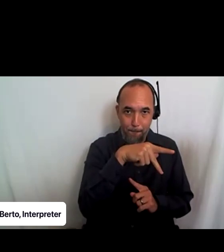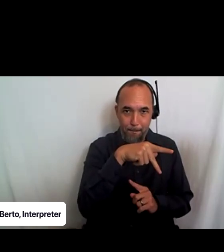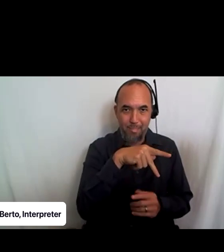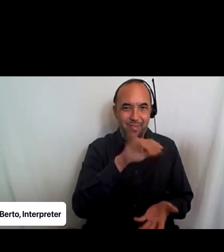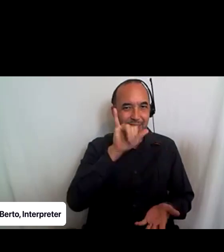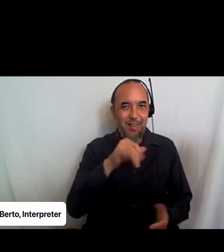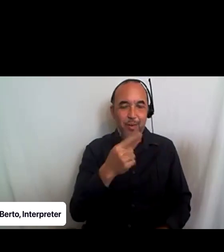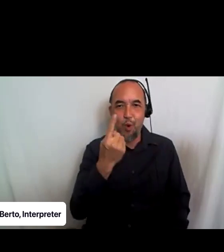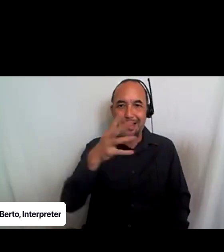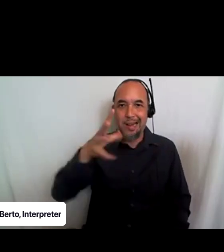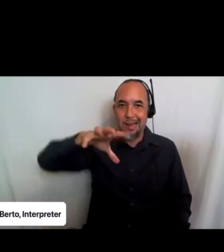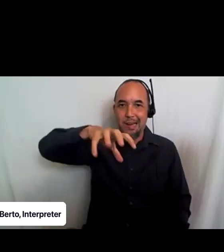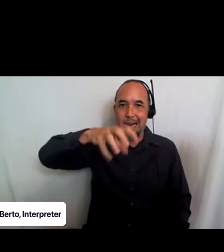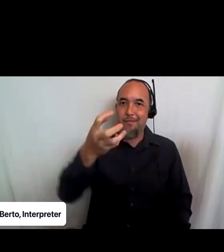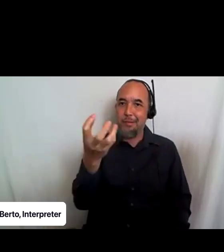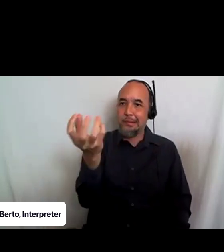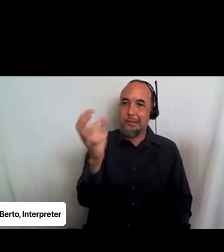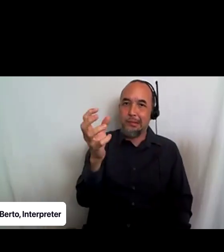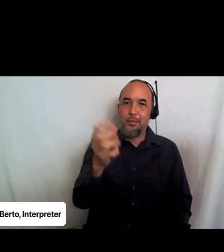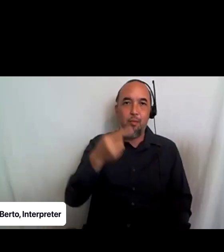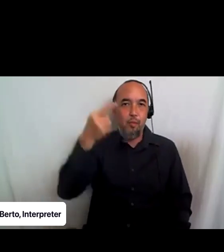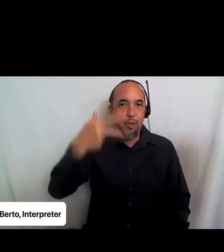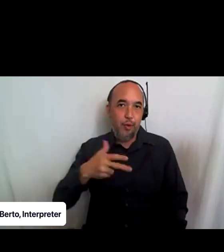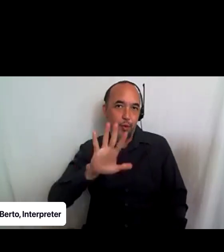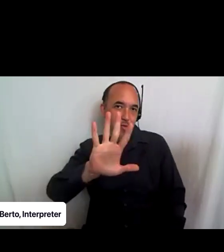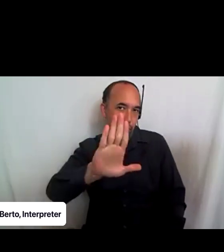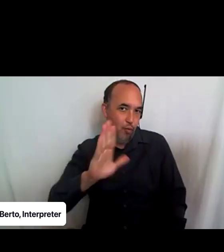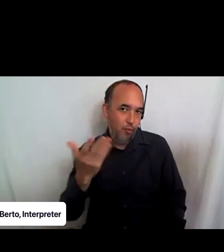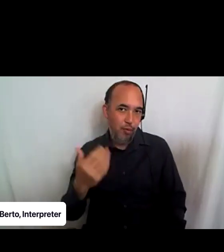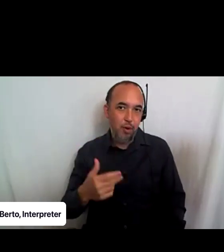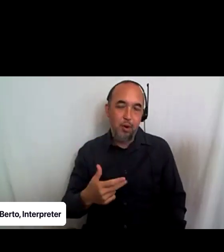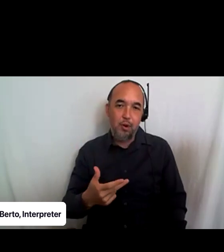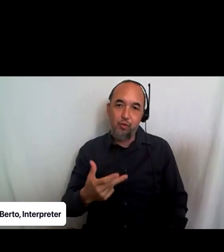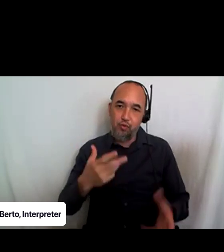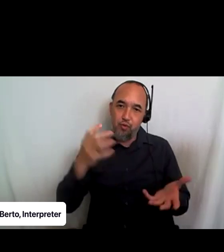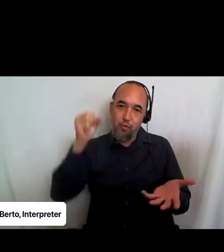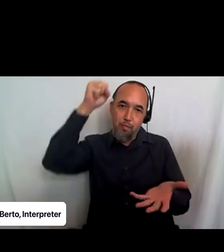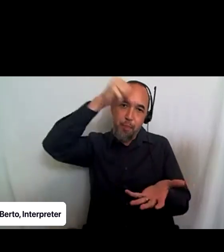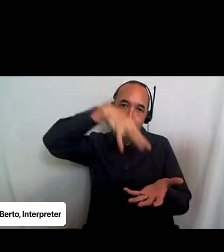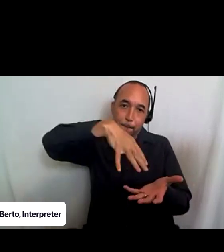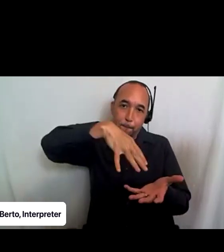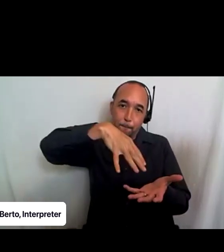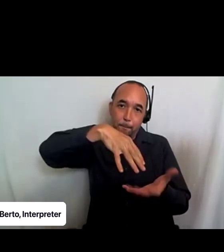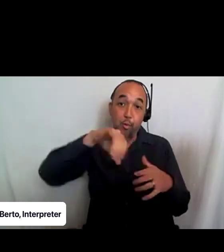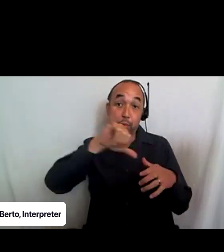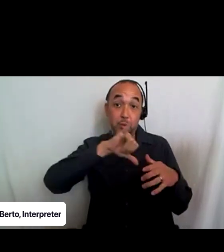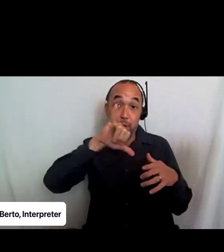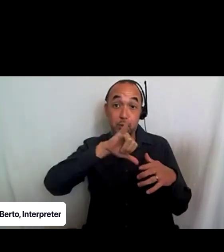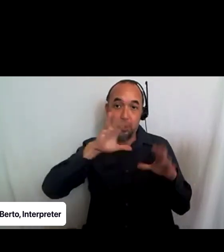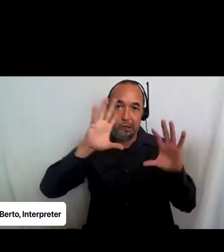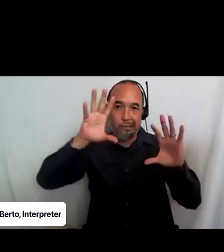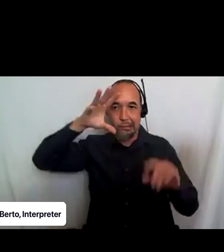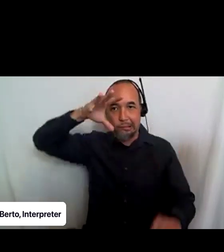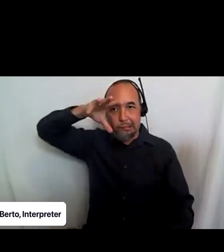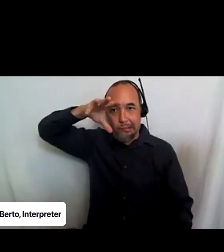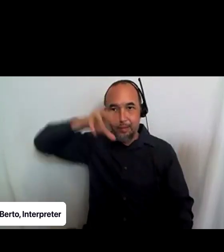basically, you know, a third of what you have. So add that to your bechamel sauce. Let me tilt down so you can